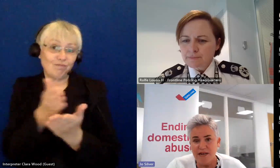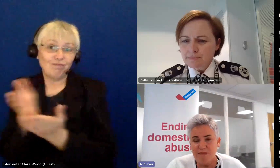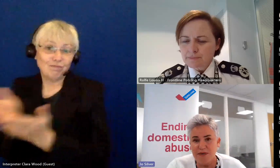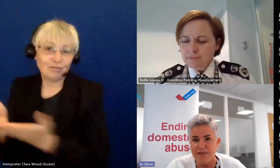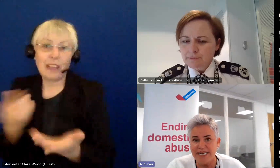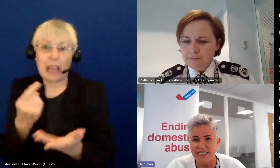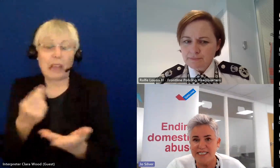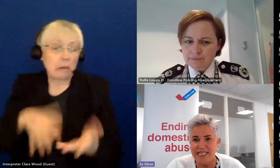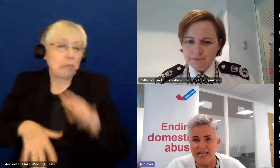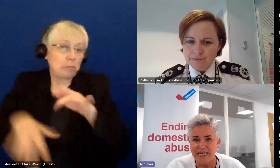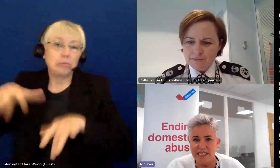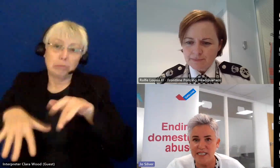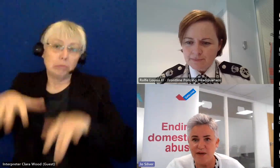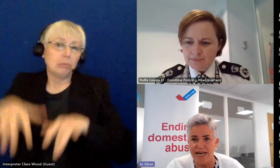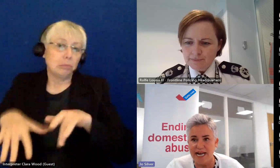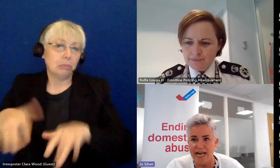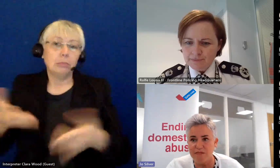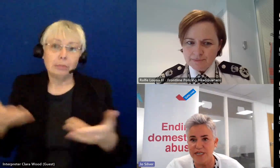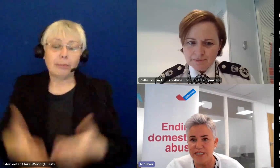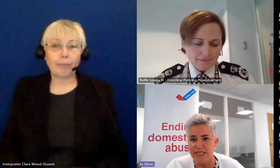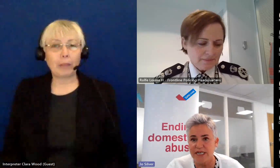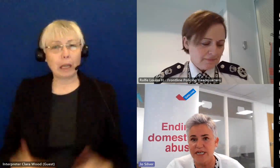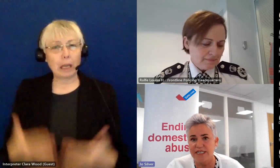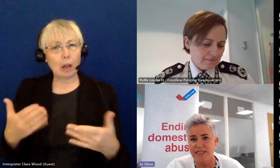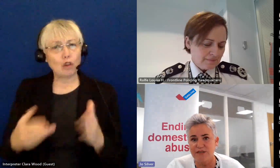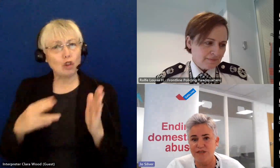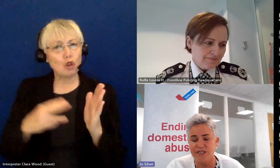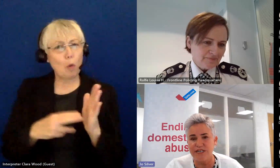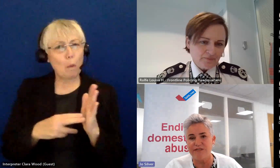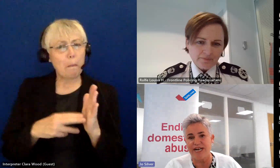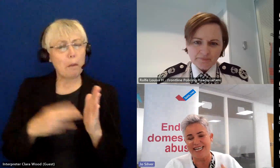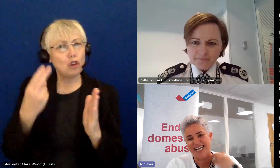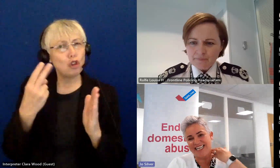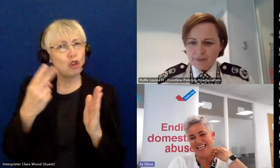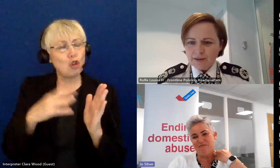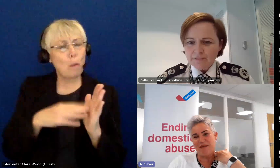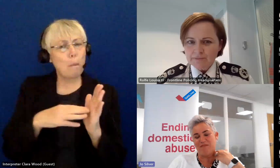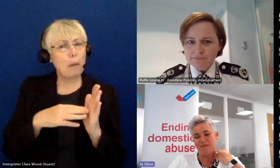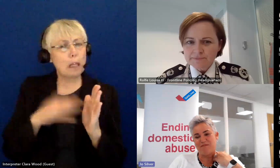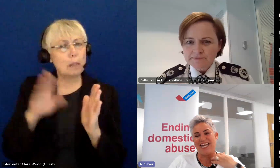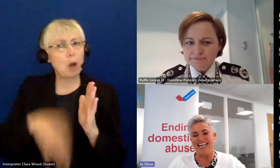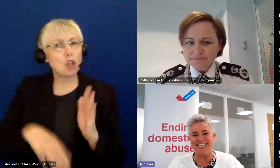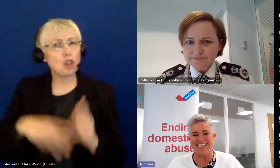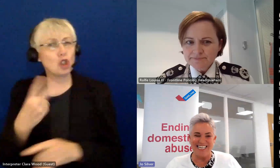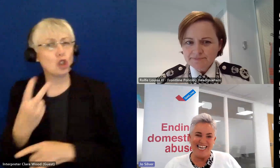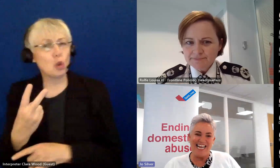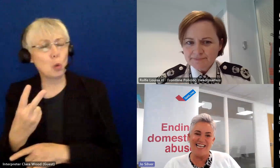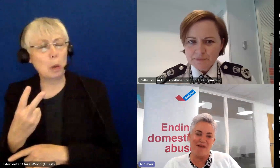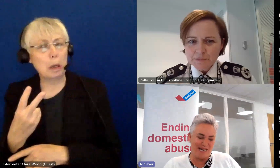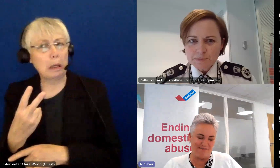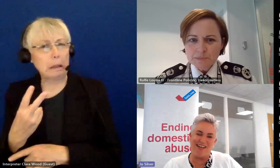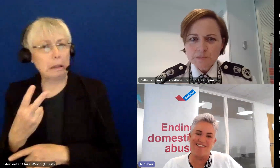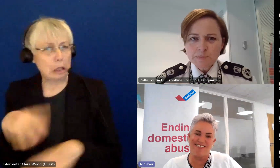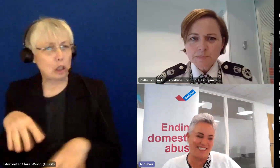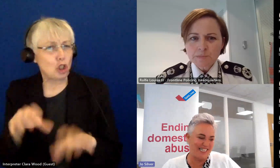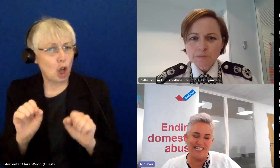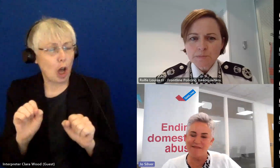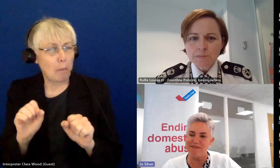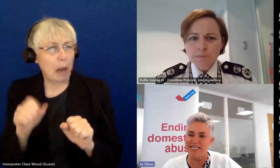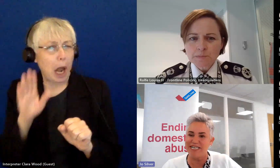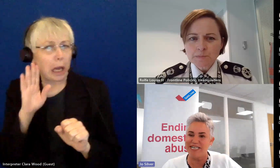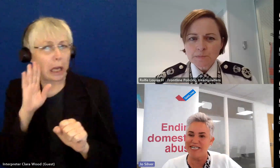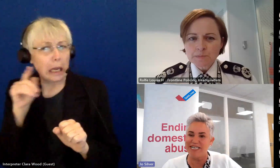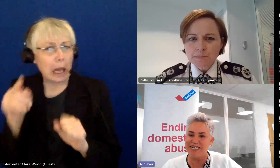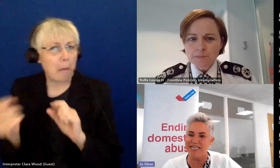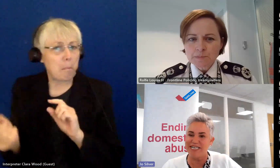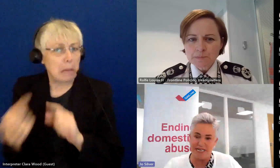So we're a couple of minutes in, so I am going to start, although I can hear people pinging in the background as they're